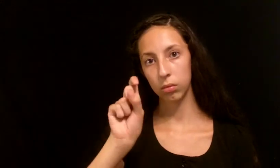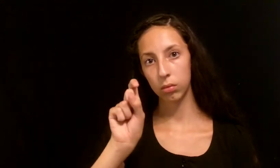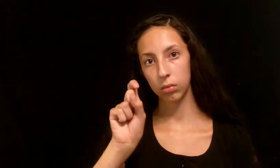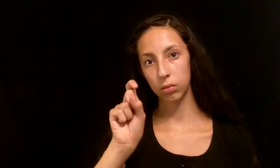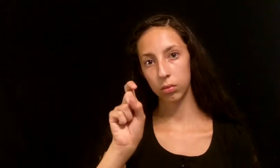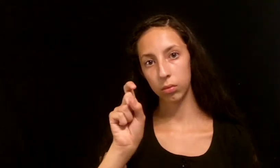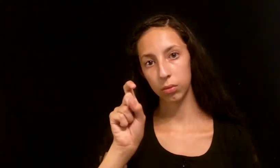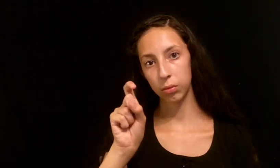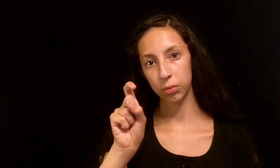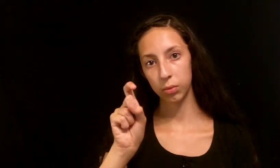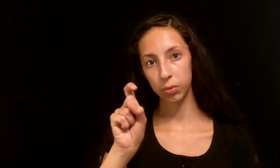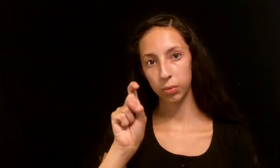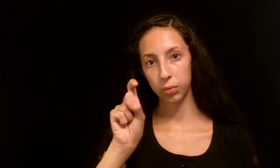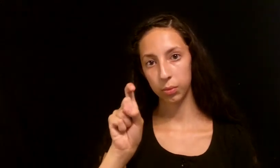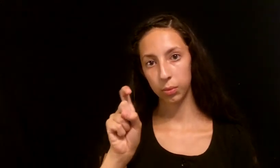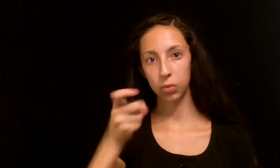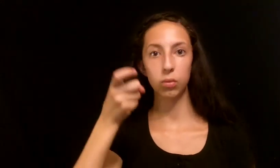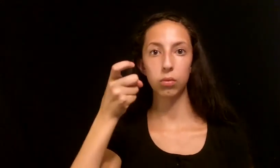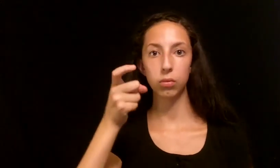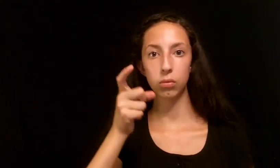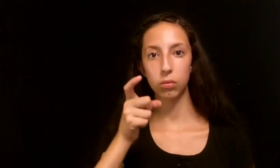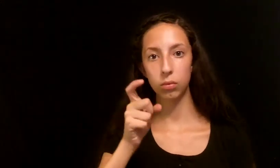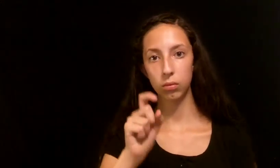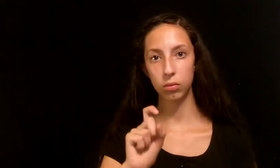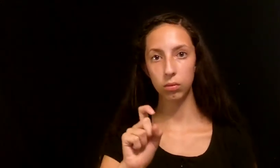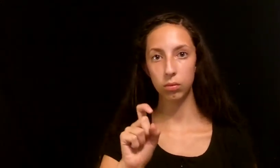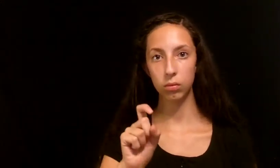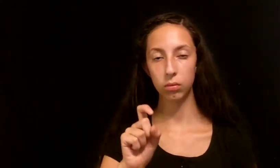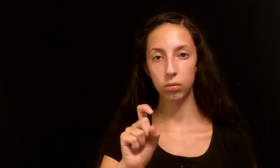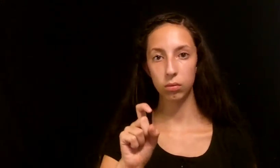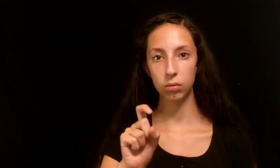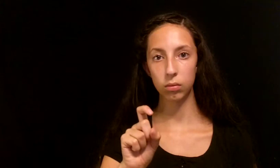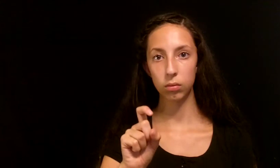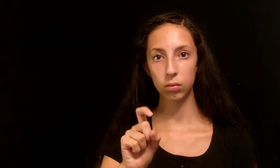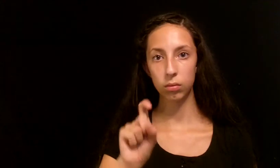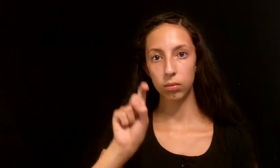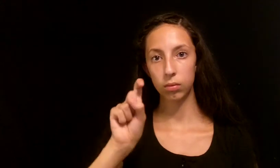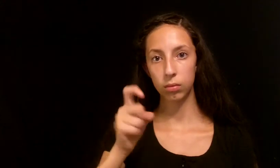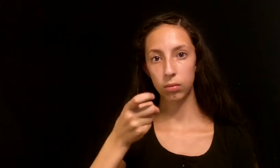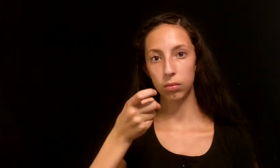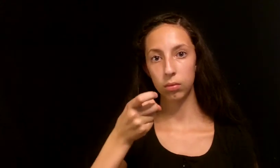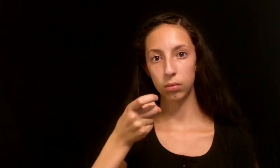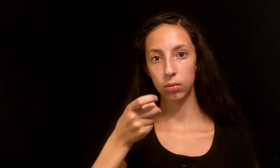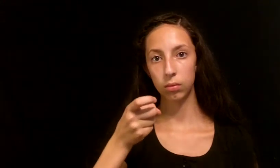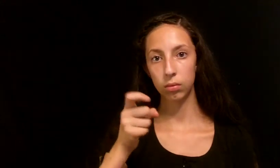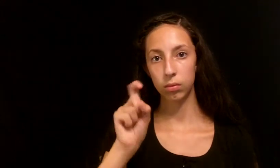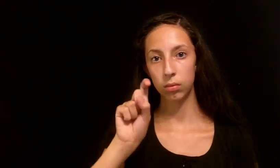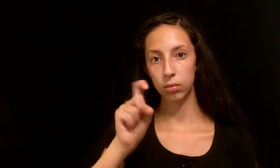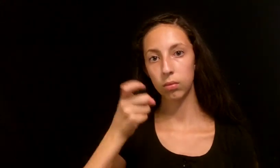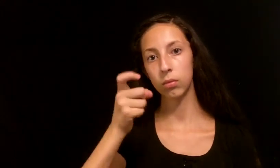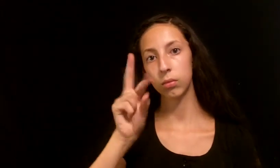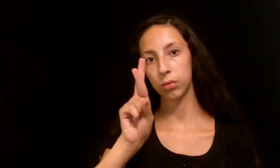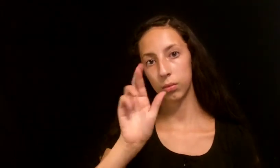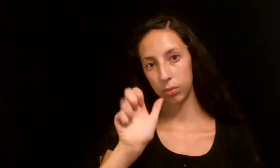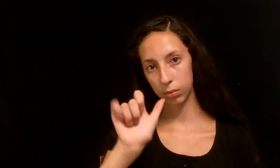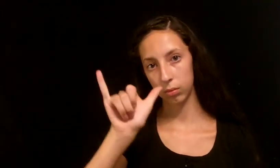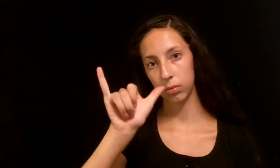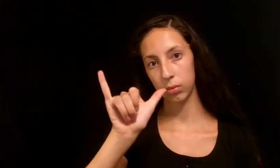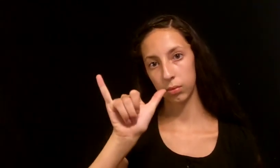that just so that you see that they're doing the letter. Sometimes people just miss the X. So you'll see X-ray.